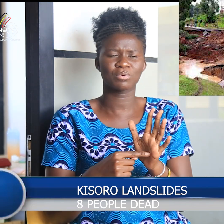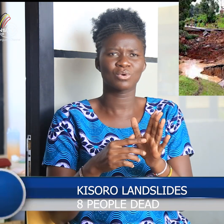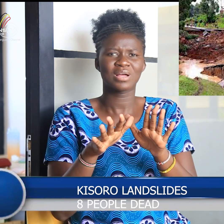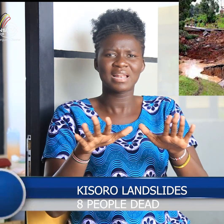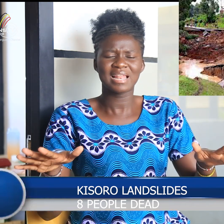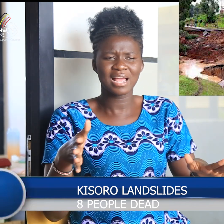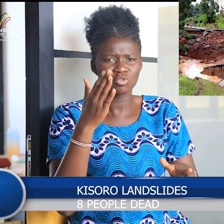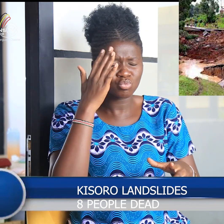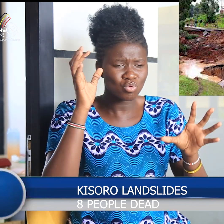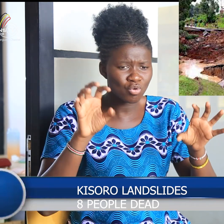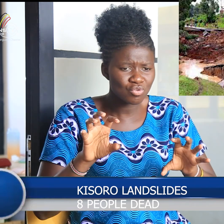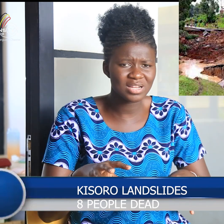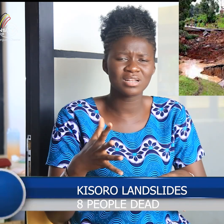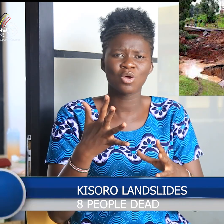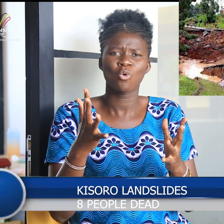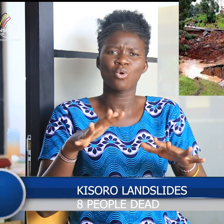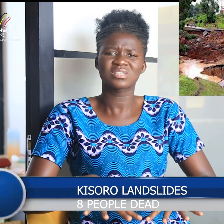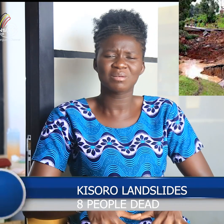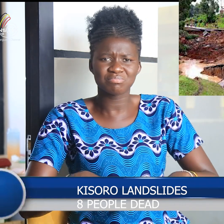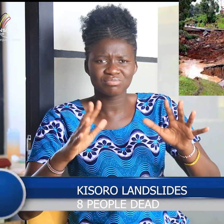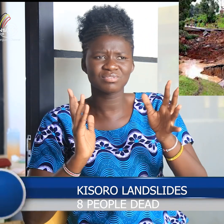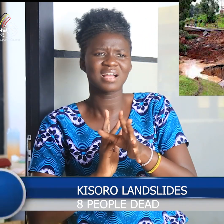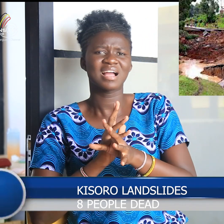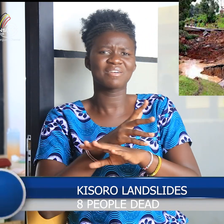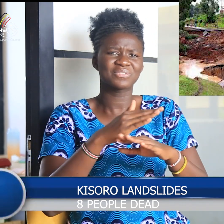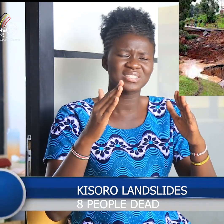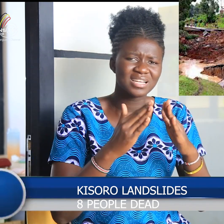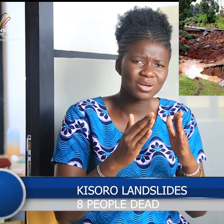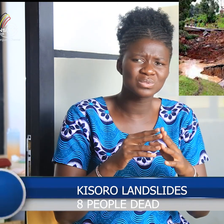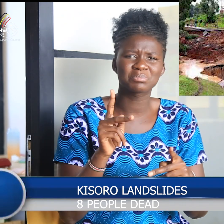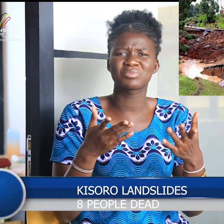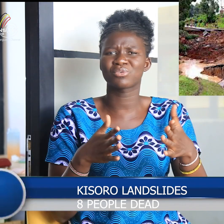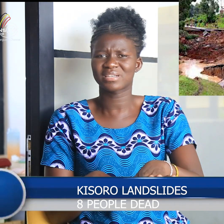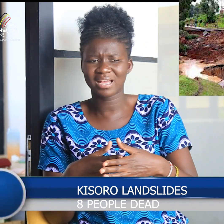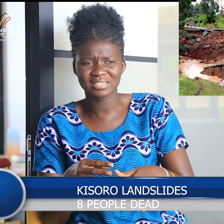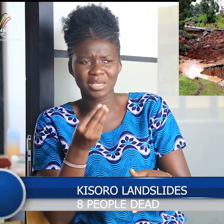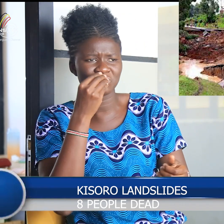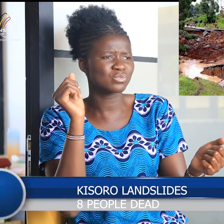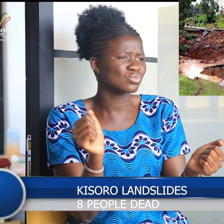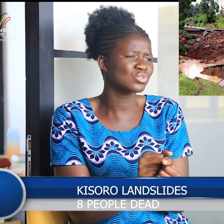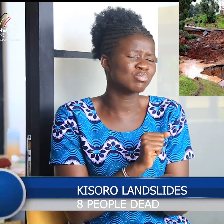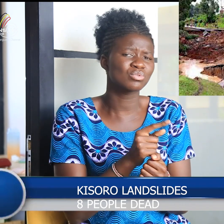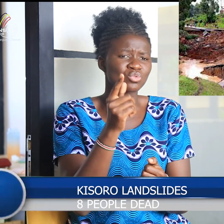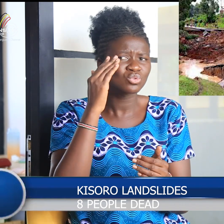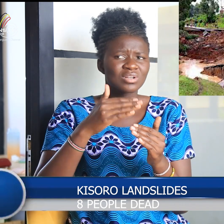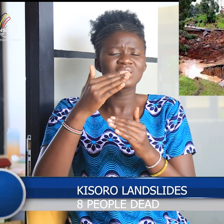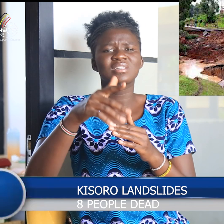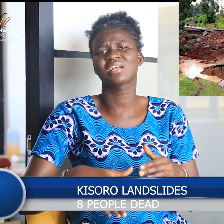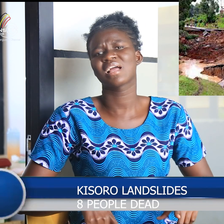land, make sure that you buy land that is not near mountains where there are scenarios of landslides